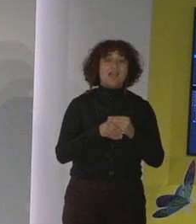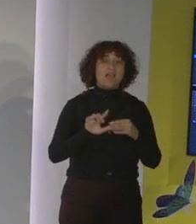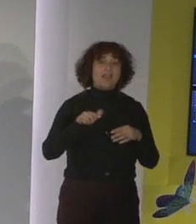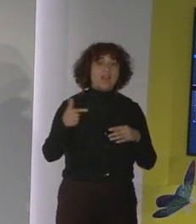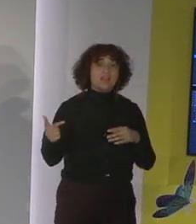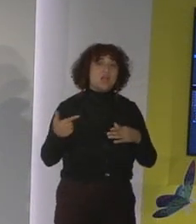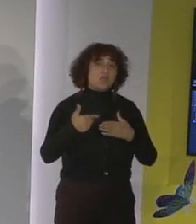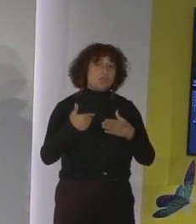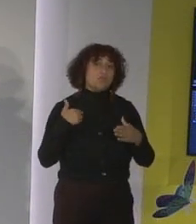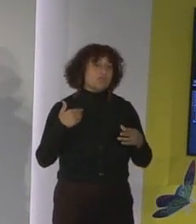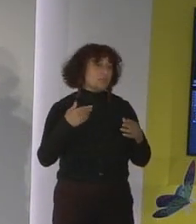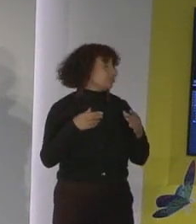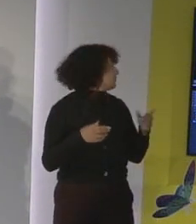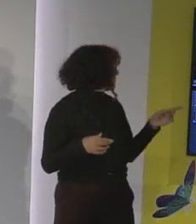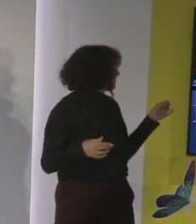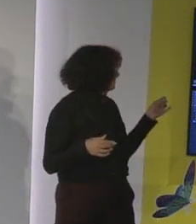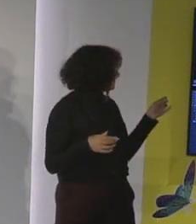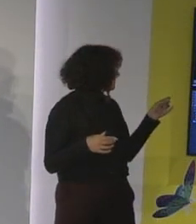another preview panel.